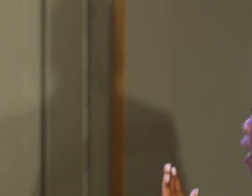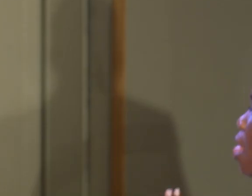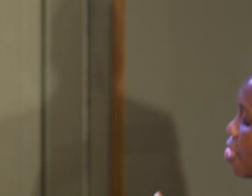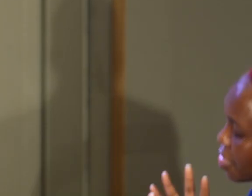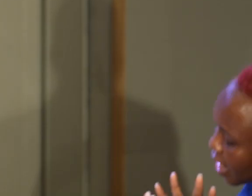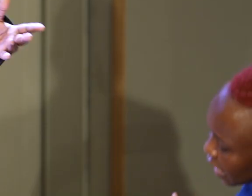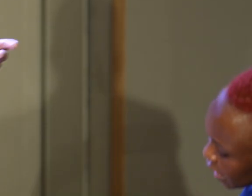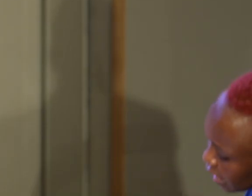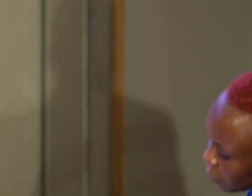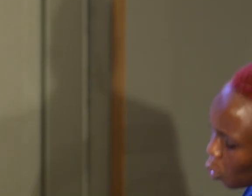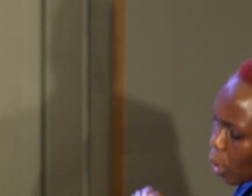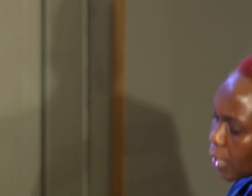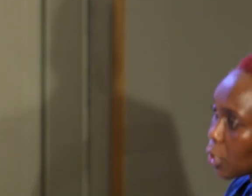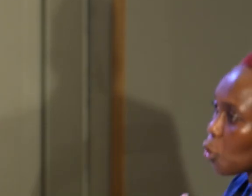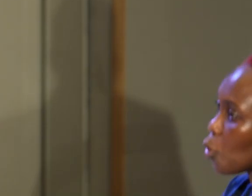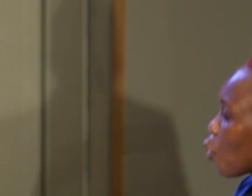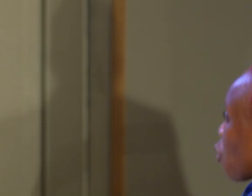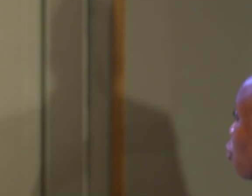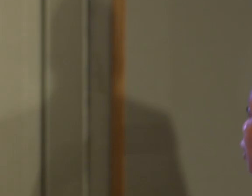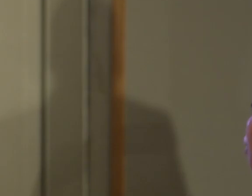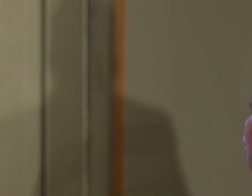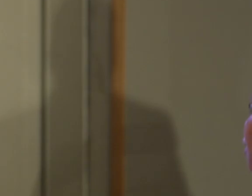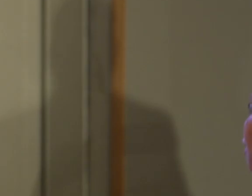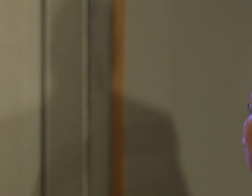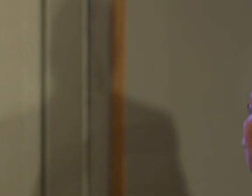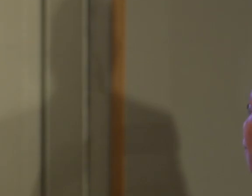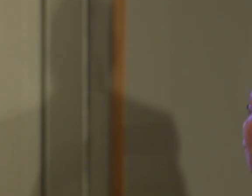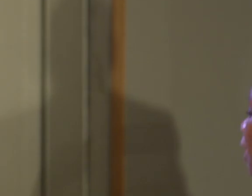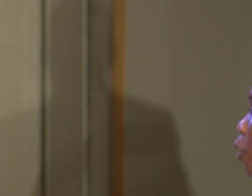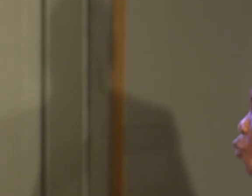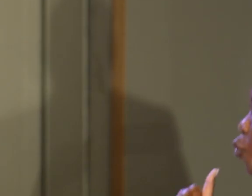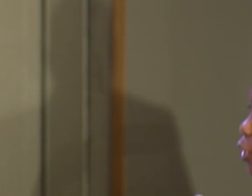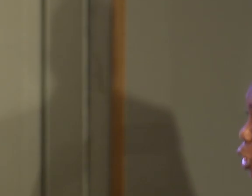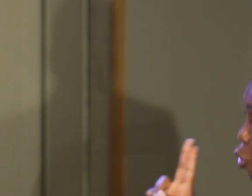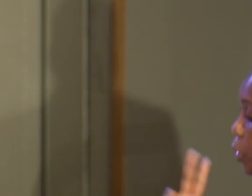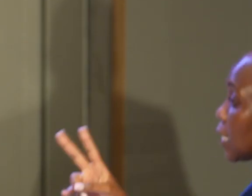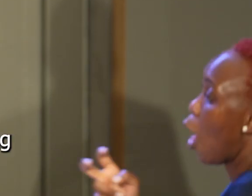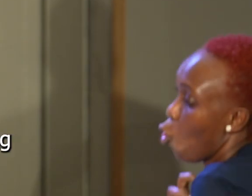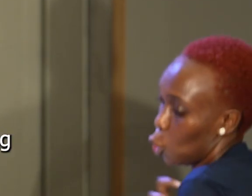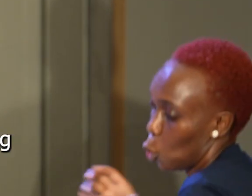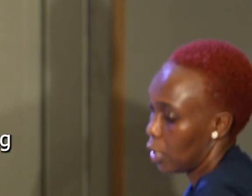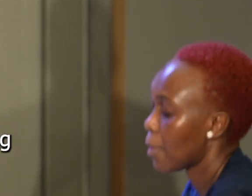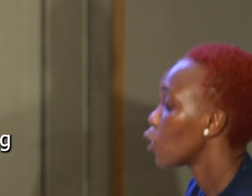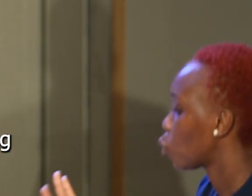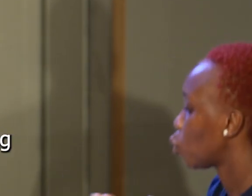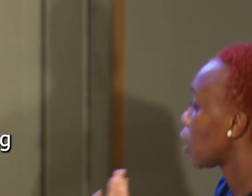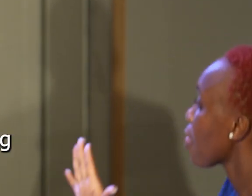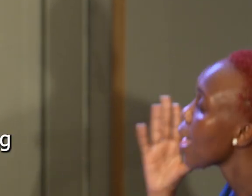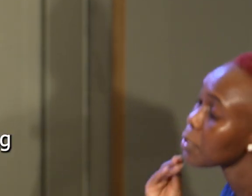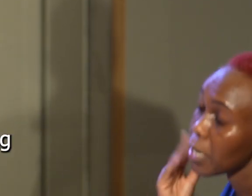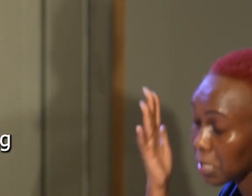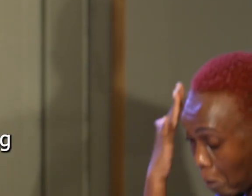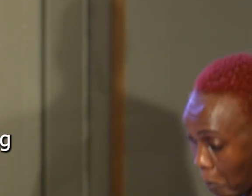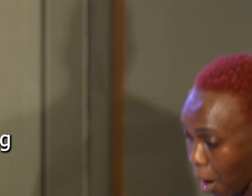graceful organization W3C Consortium, to just tell us their experience of why